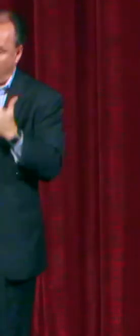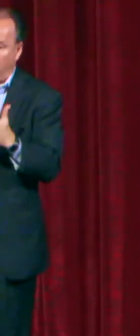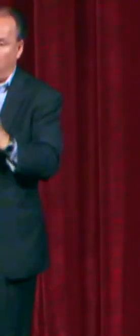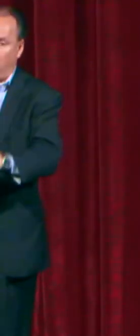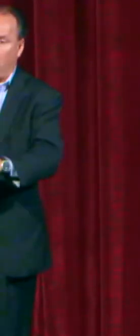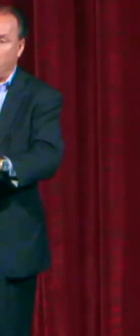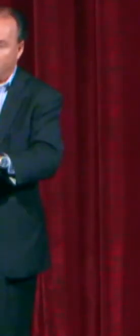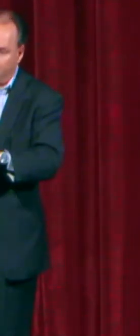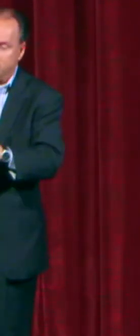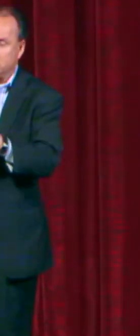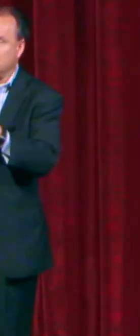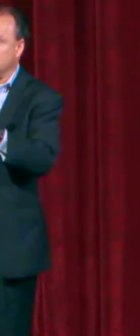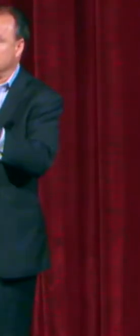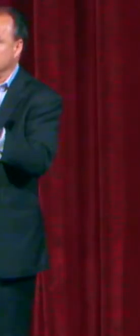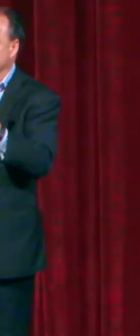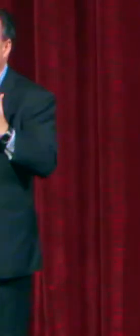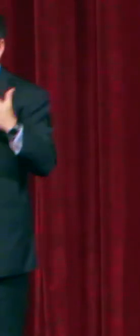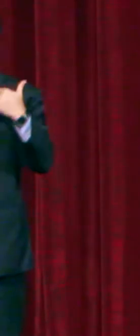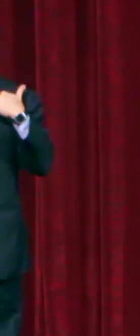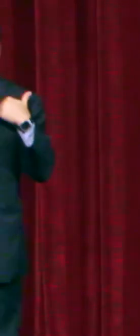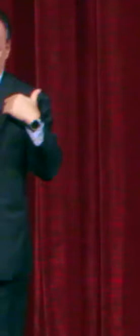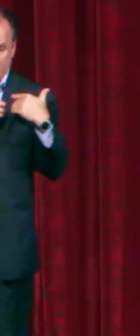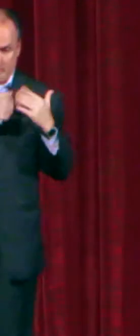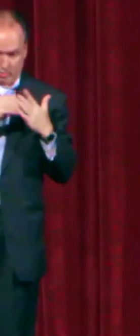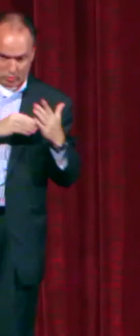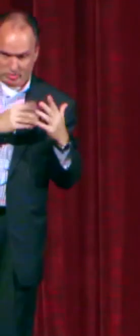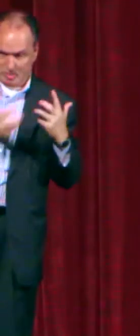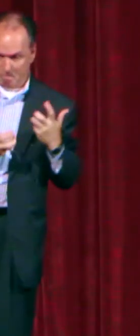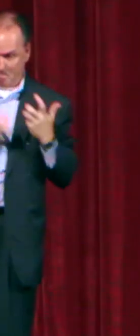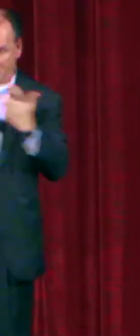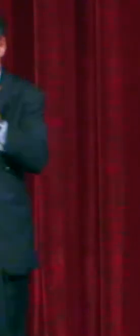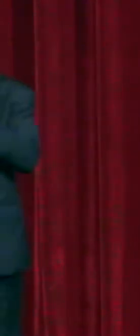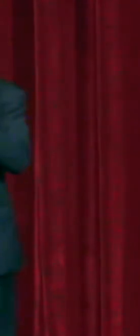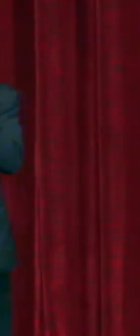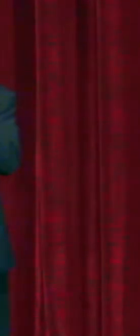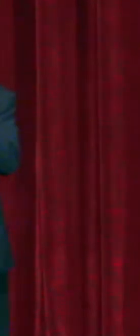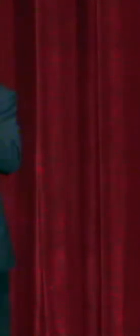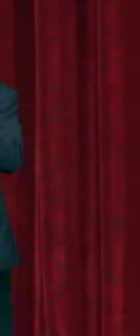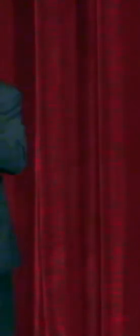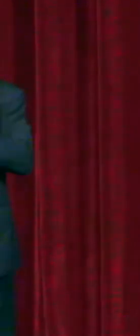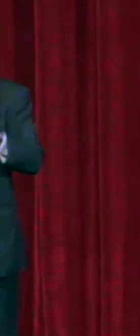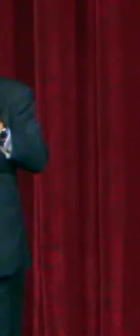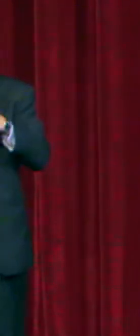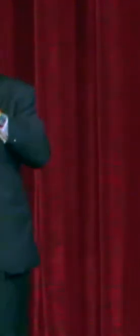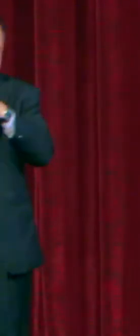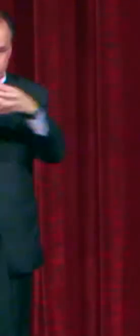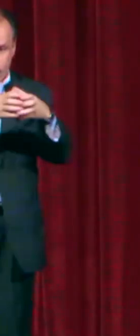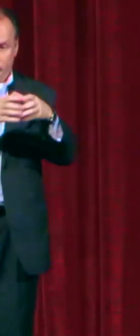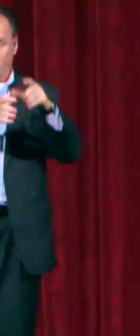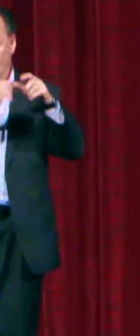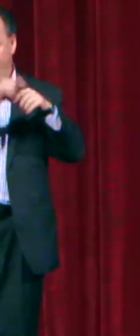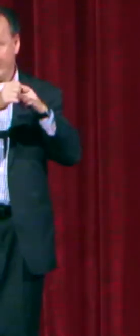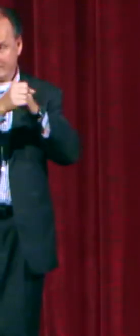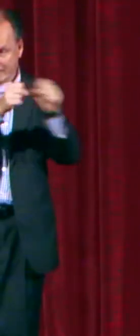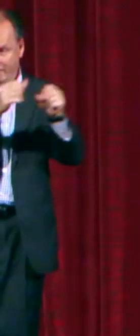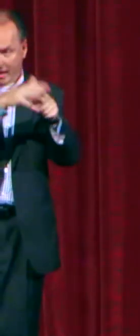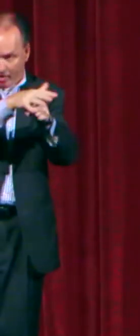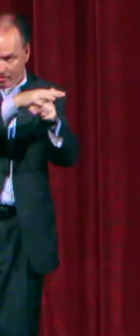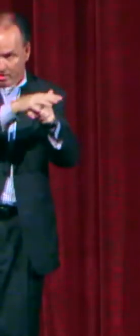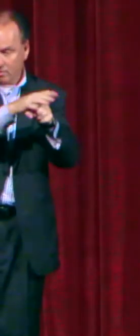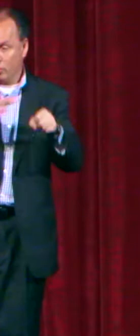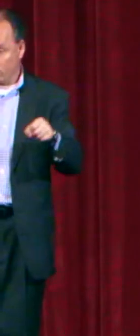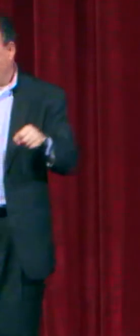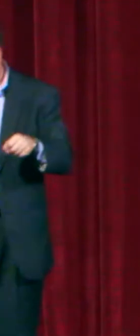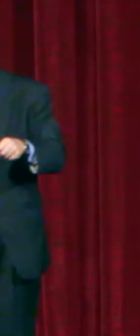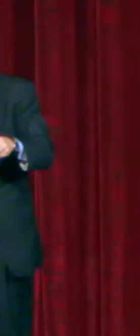need to account for everyone. We need to get everyone to that off-site location safely, and then you will be notified of where that